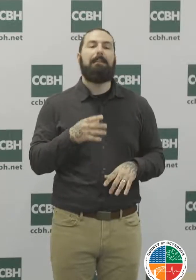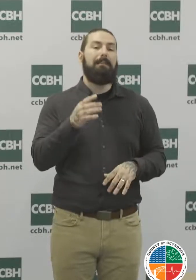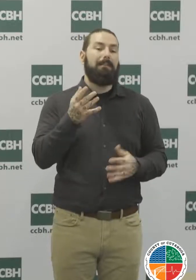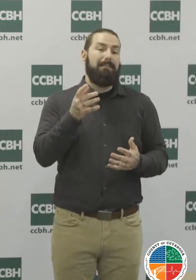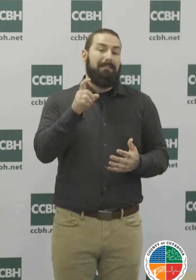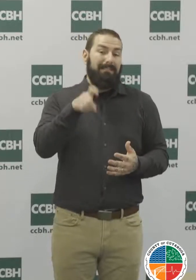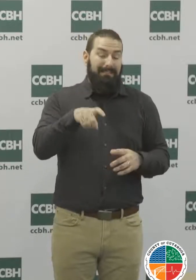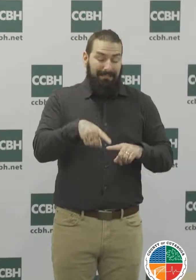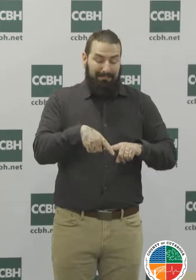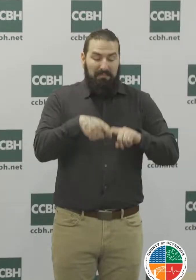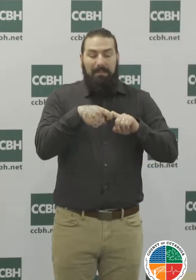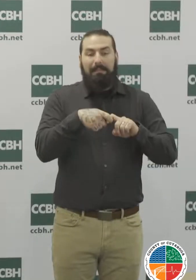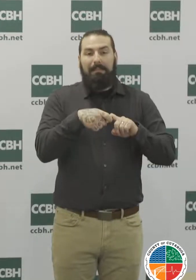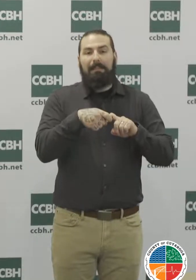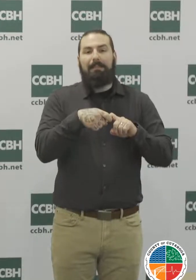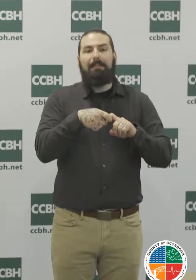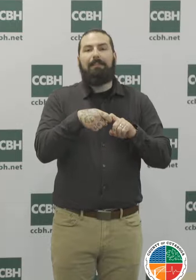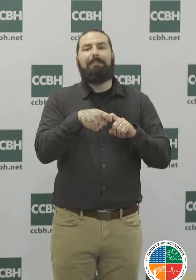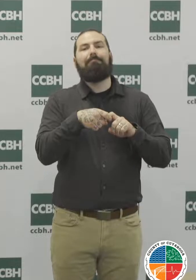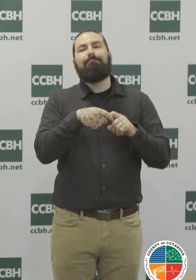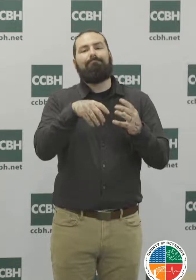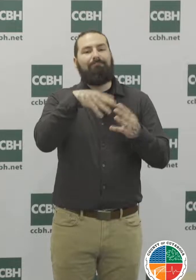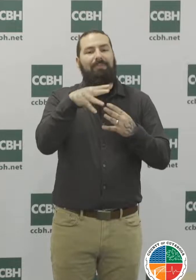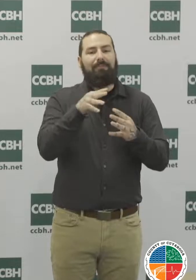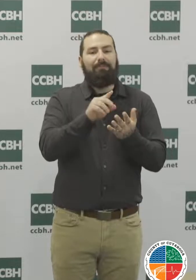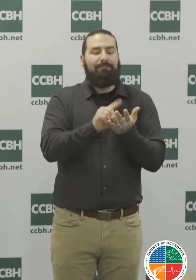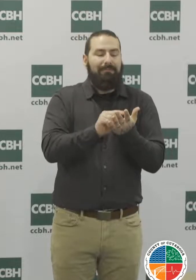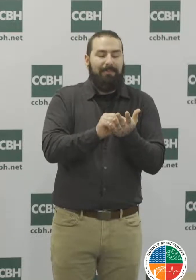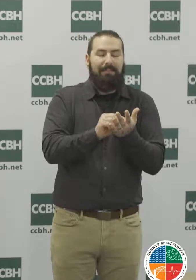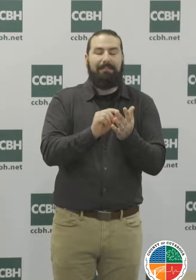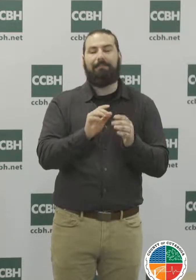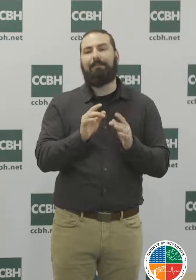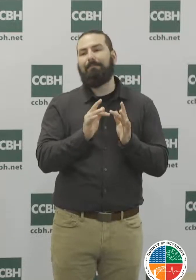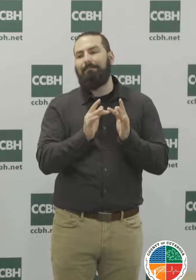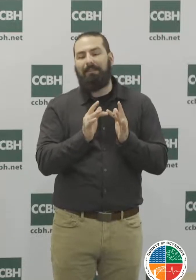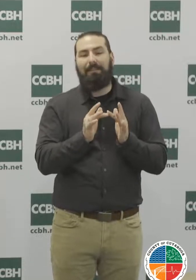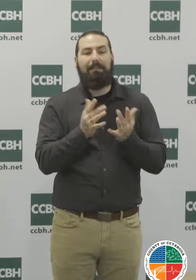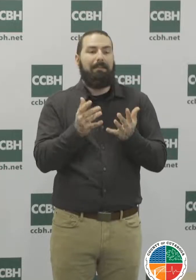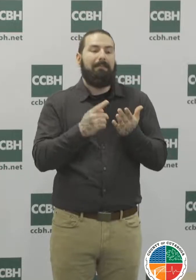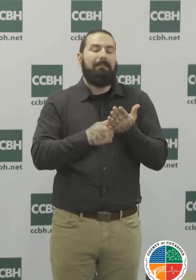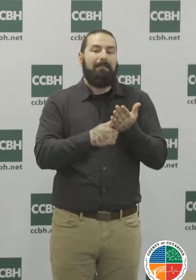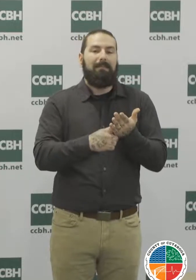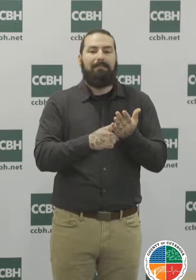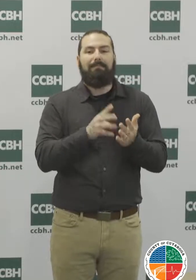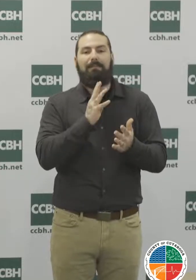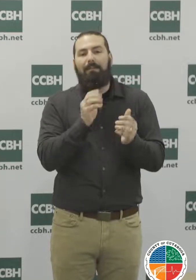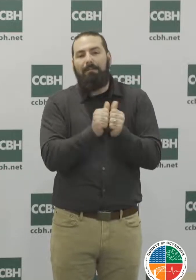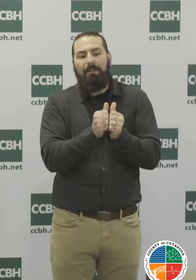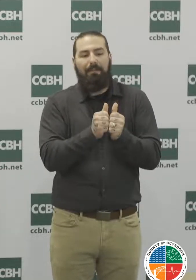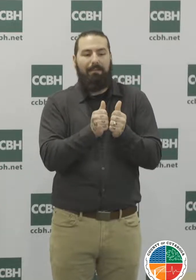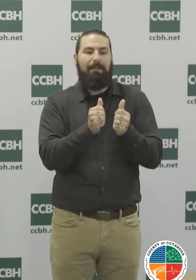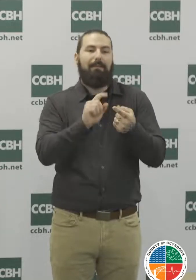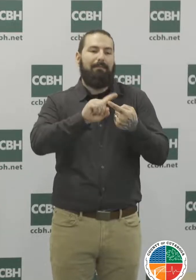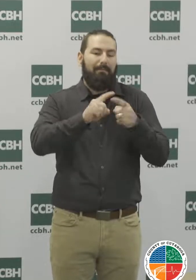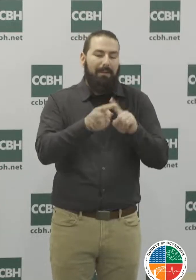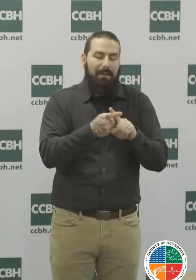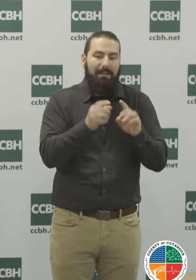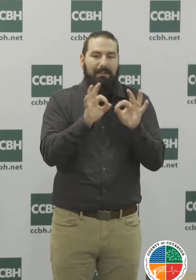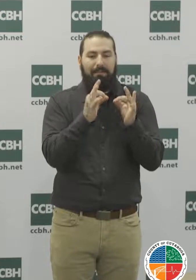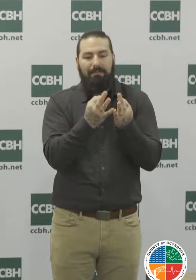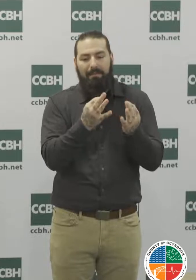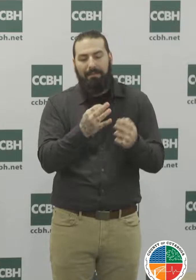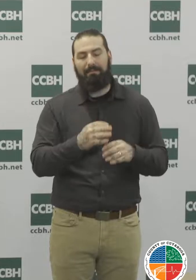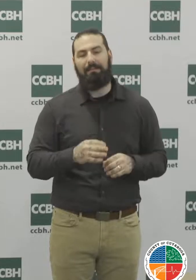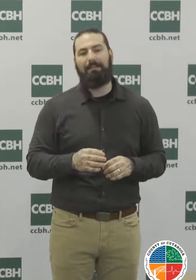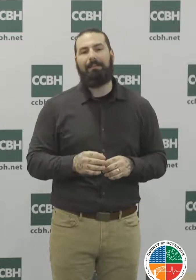much. To talk to a trusted friend or family member. To prioritize self-care and mental